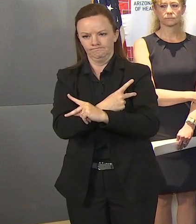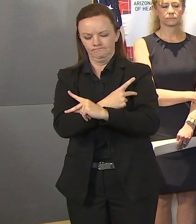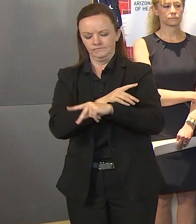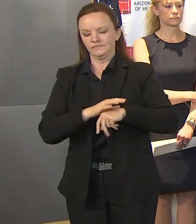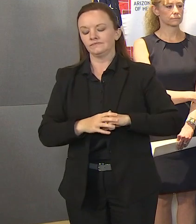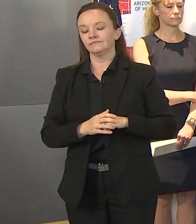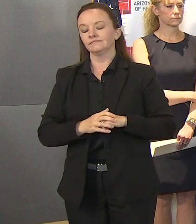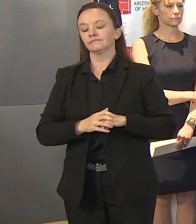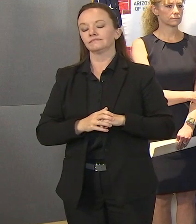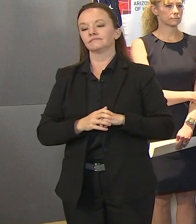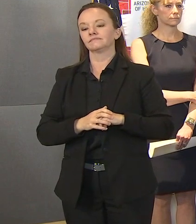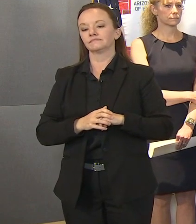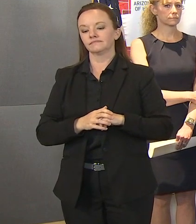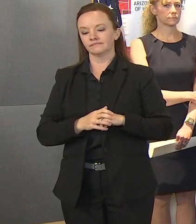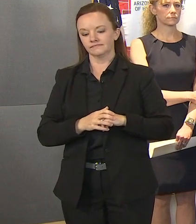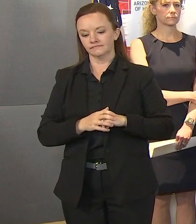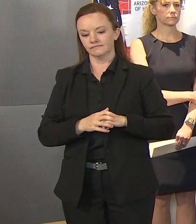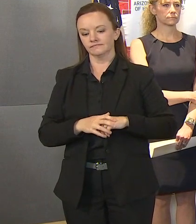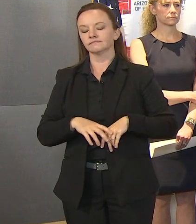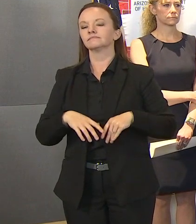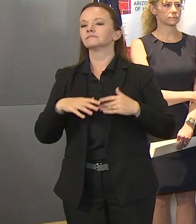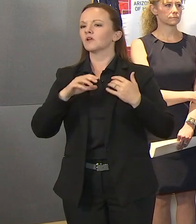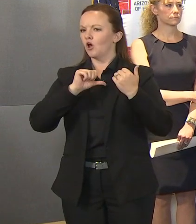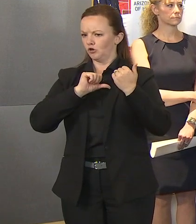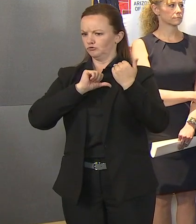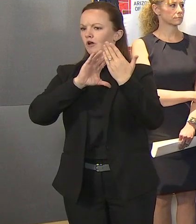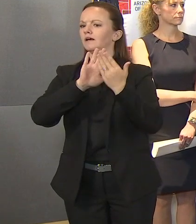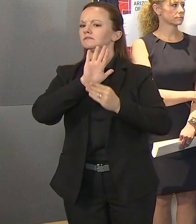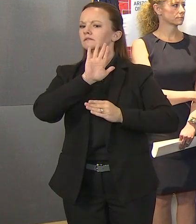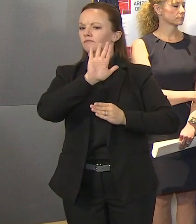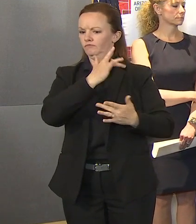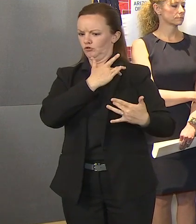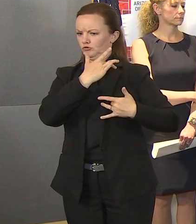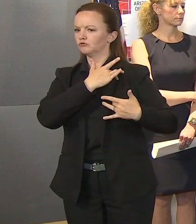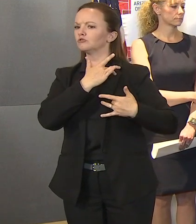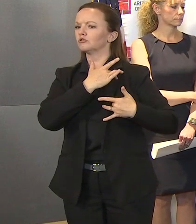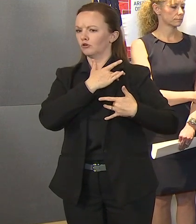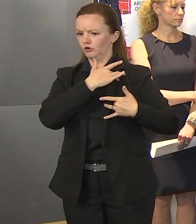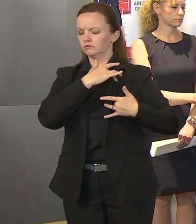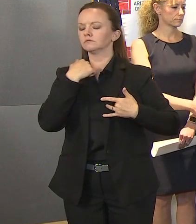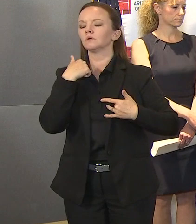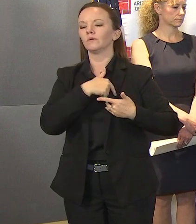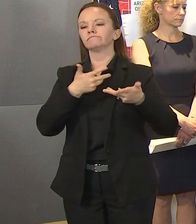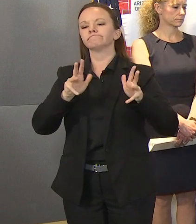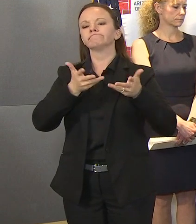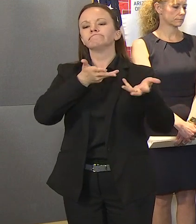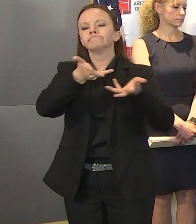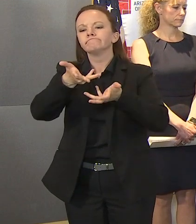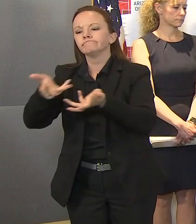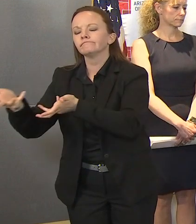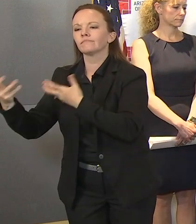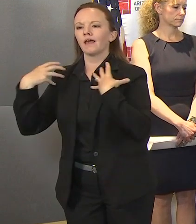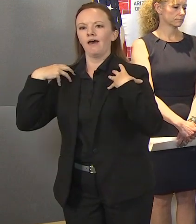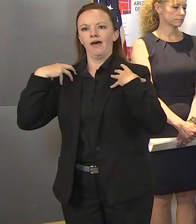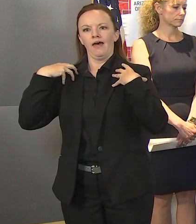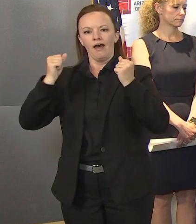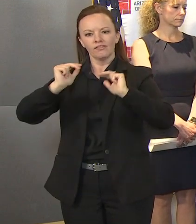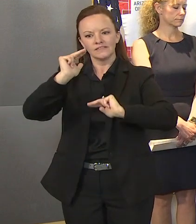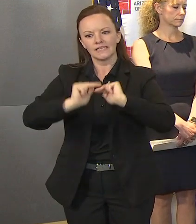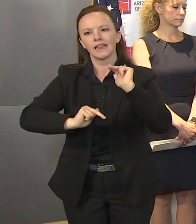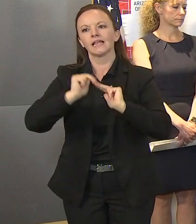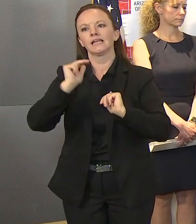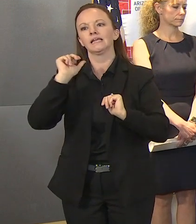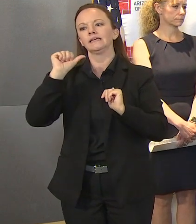To address these factors, we have been communicating with the health professionals and facilities caring for Arizona's elderly